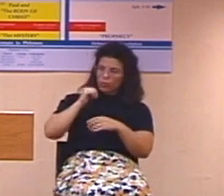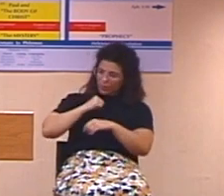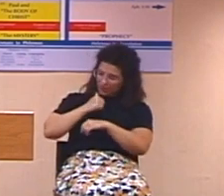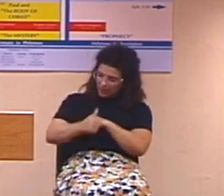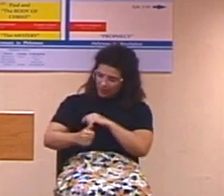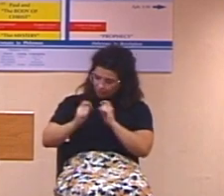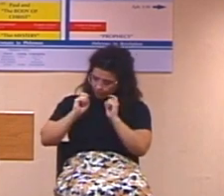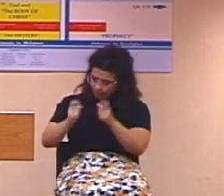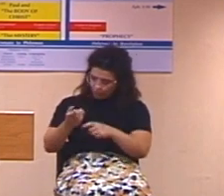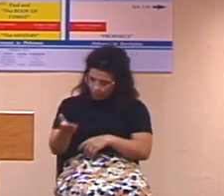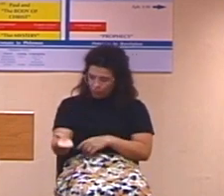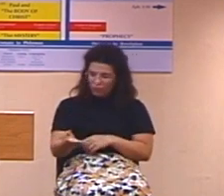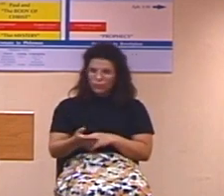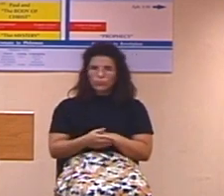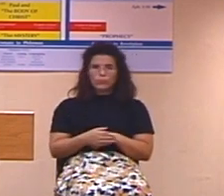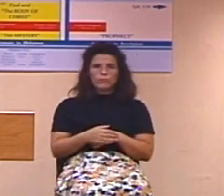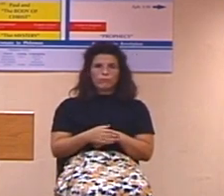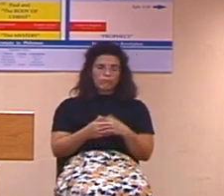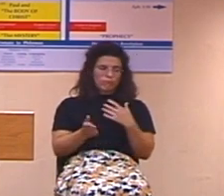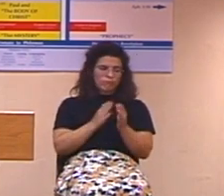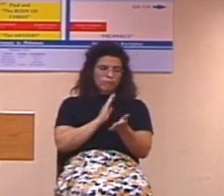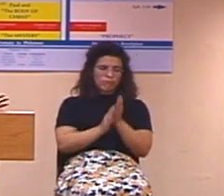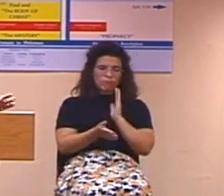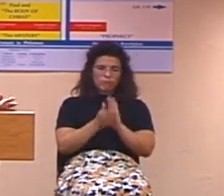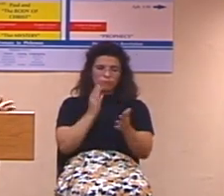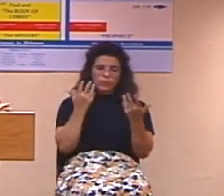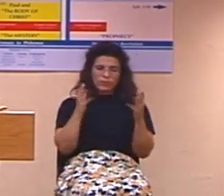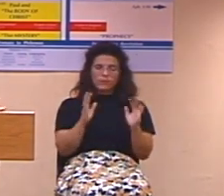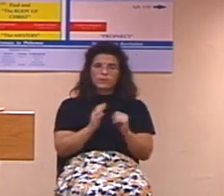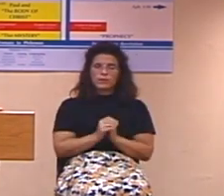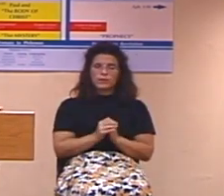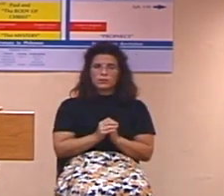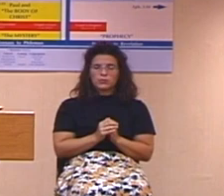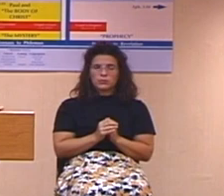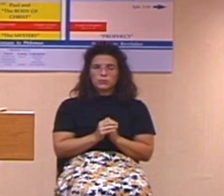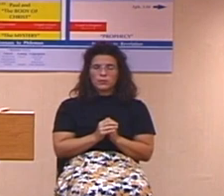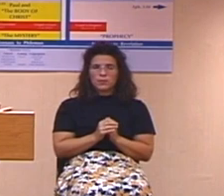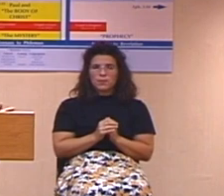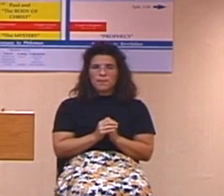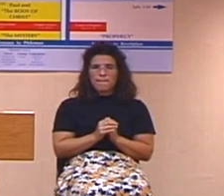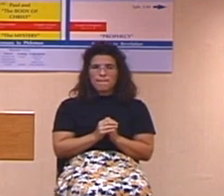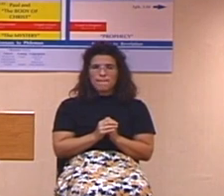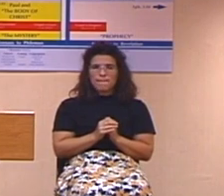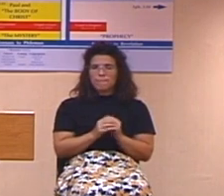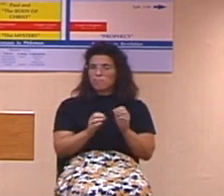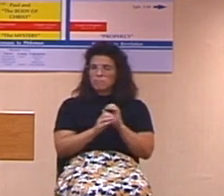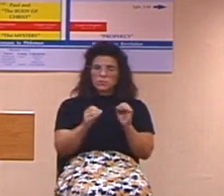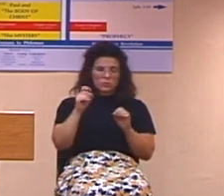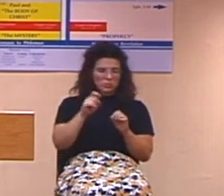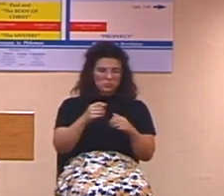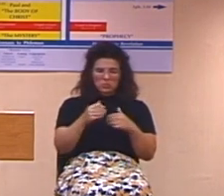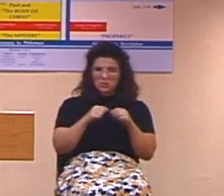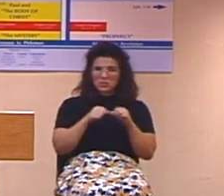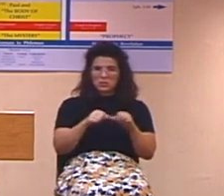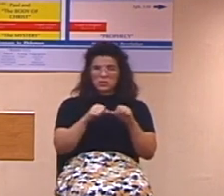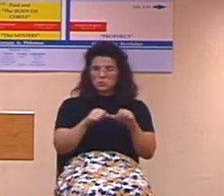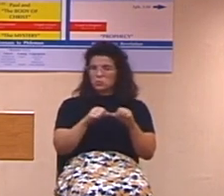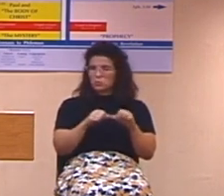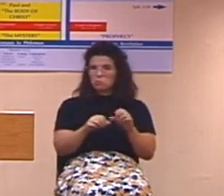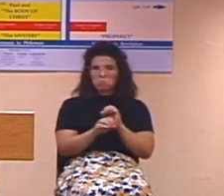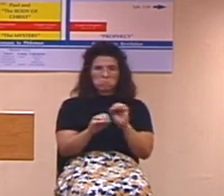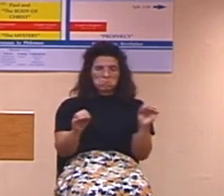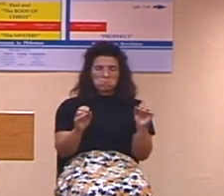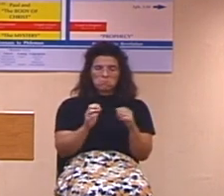you. End of case, end of argument. There's no need to carry on.